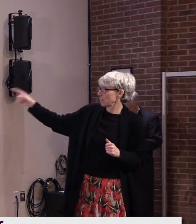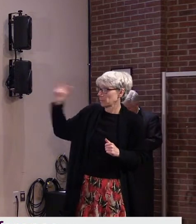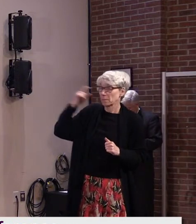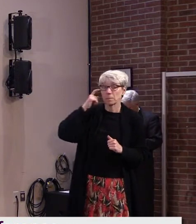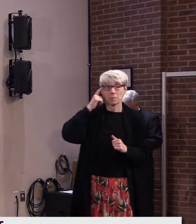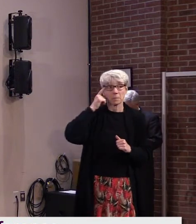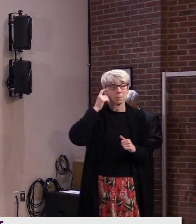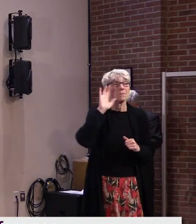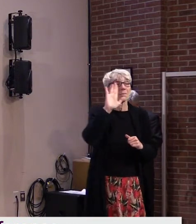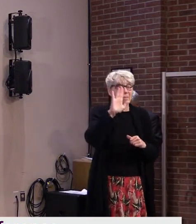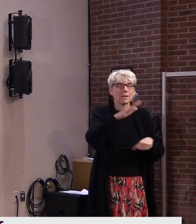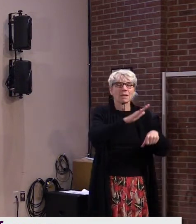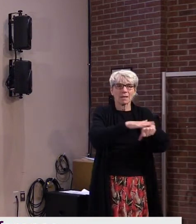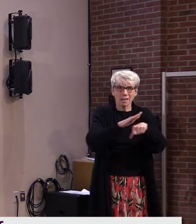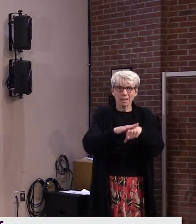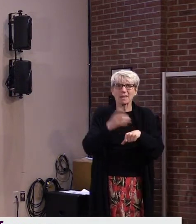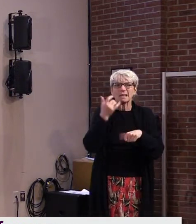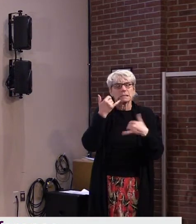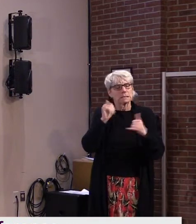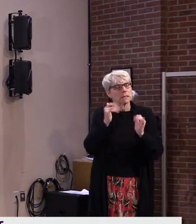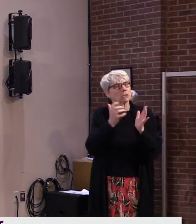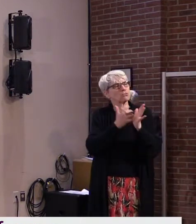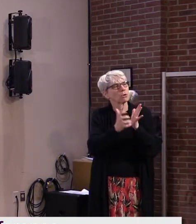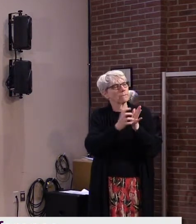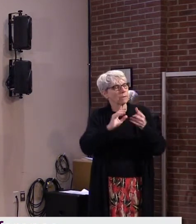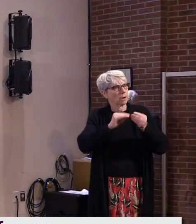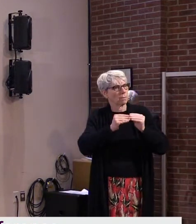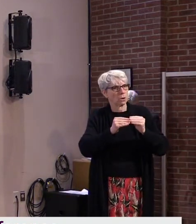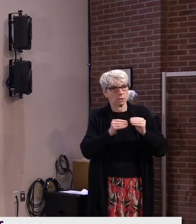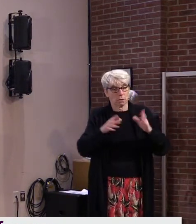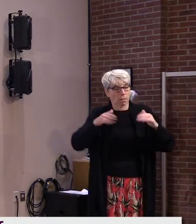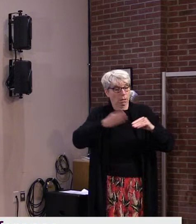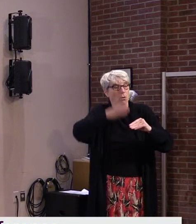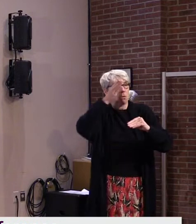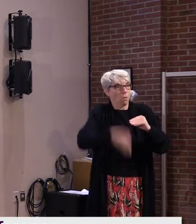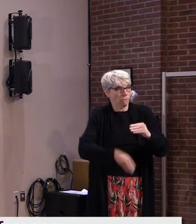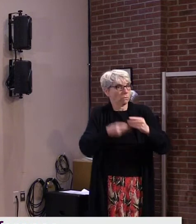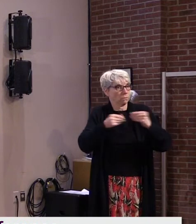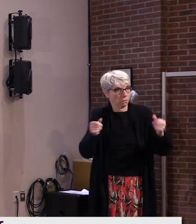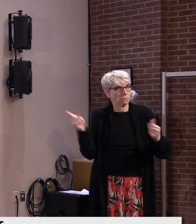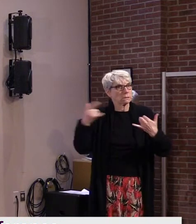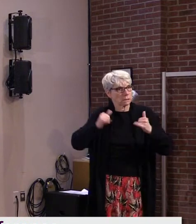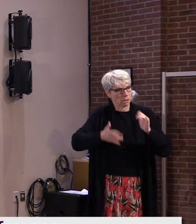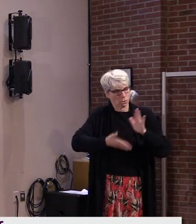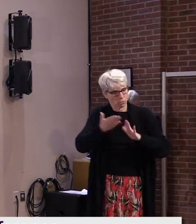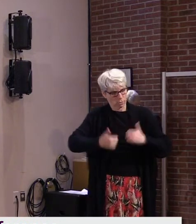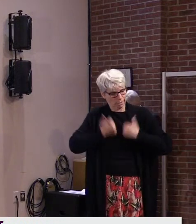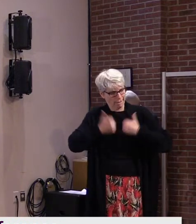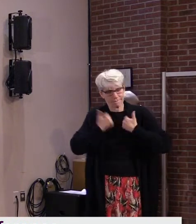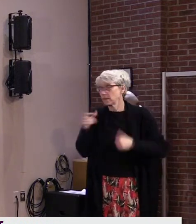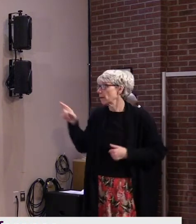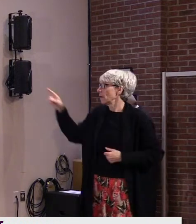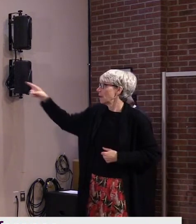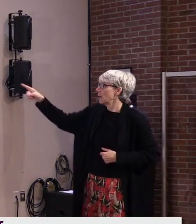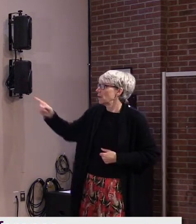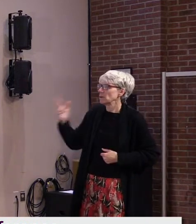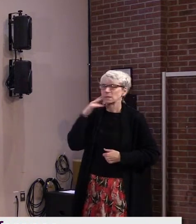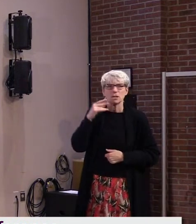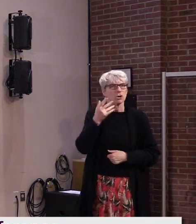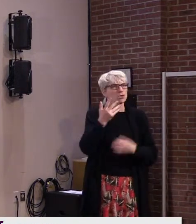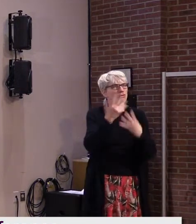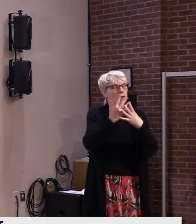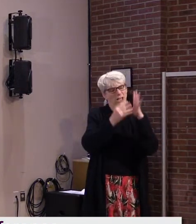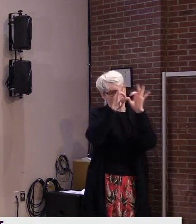I need to caution this data is still preliminary as we're in that surge, you can see more cases in gray and fewer